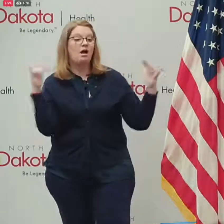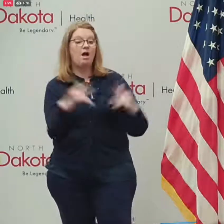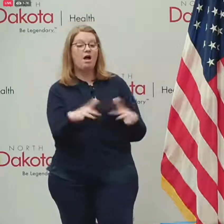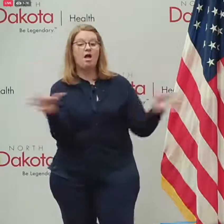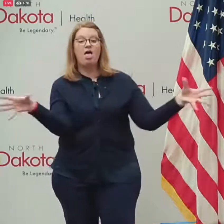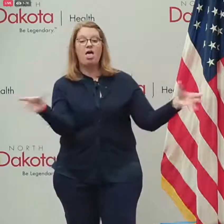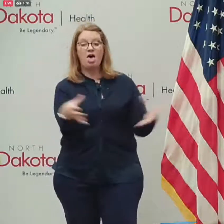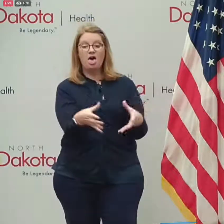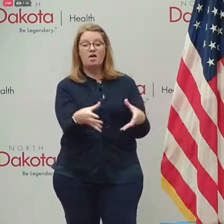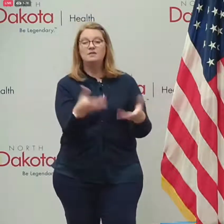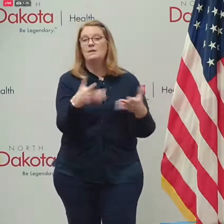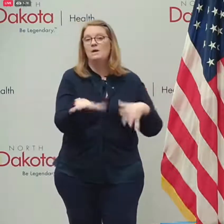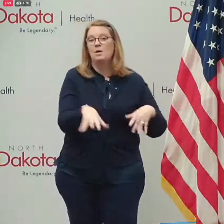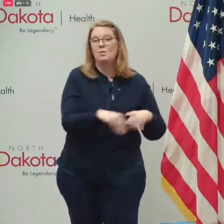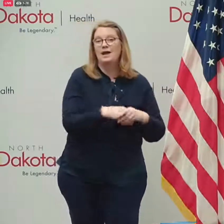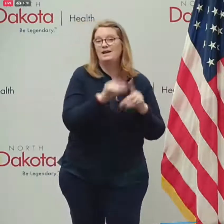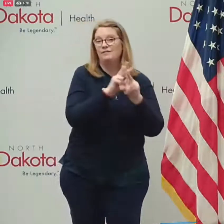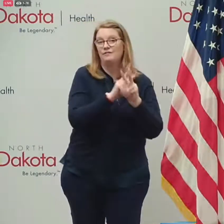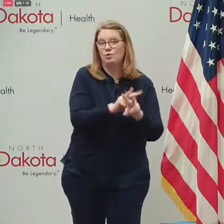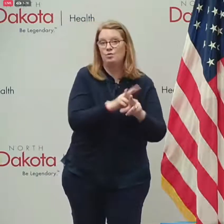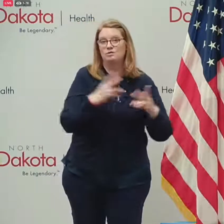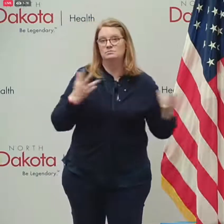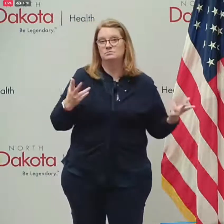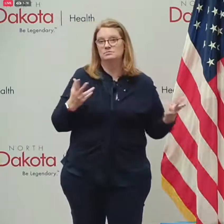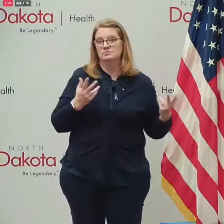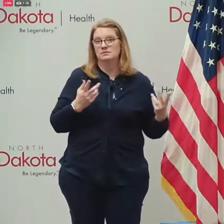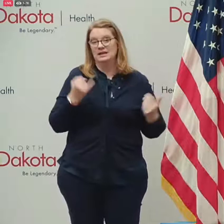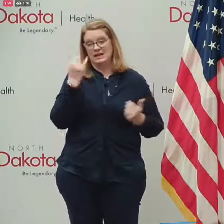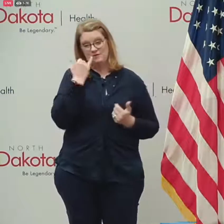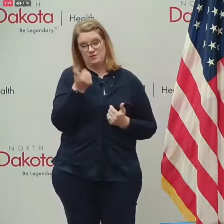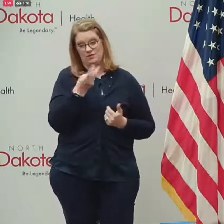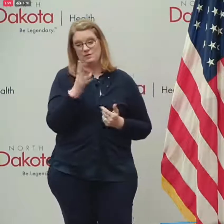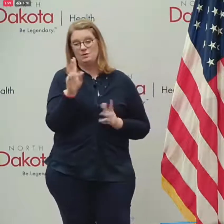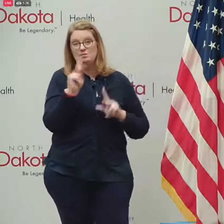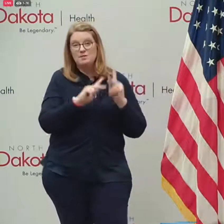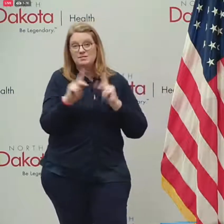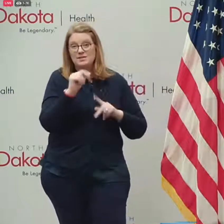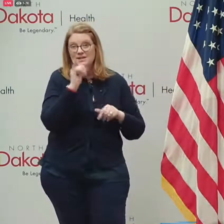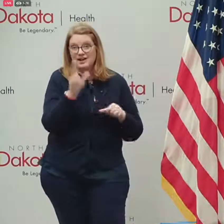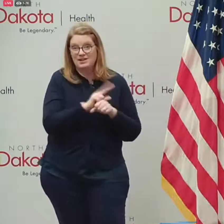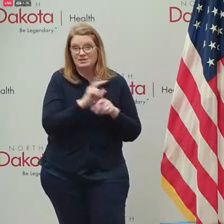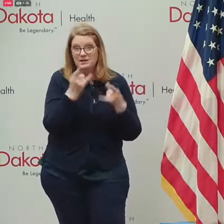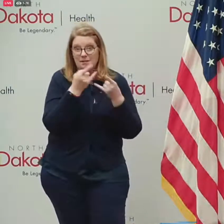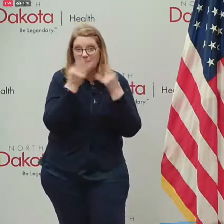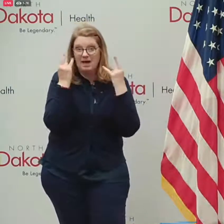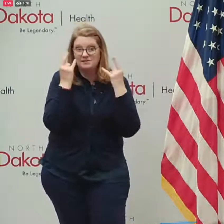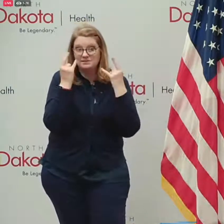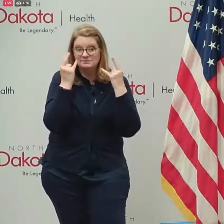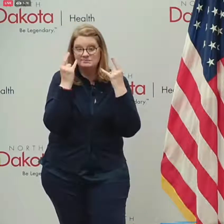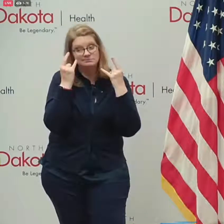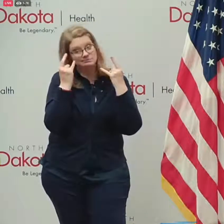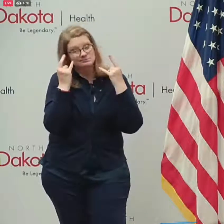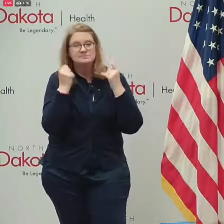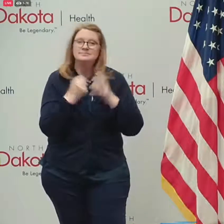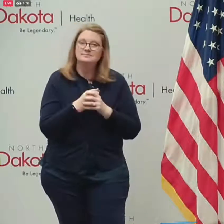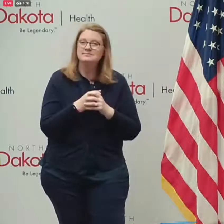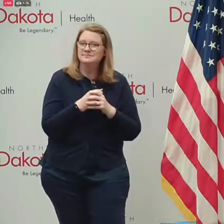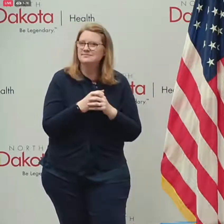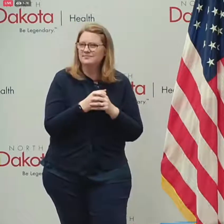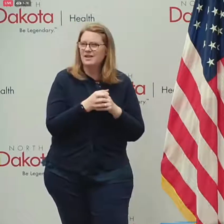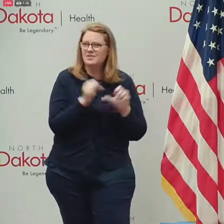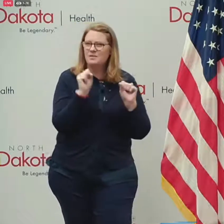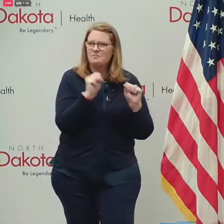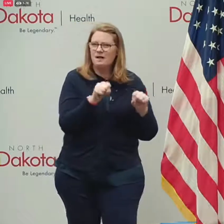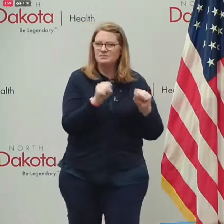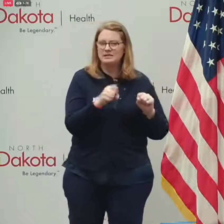gathering could be a wedding, could be a funeral, could be whatever, but if you're with a couple hundred people who aren't masked, with the level of positivity rate we have, the possibility of